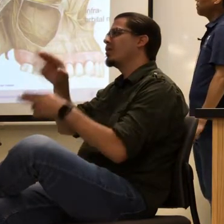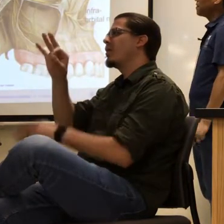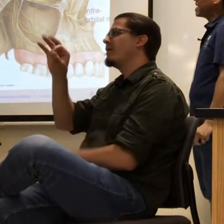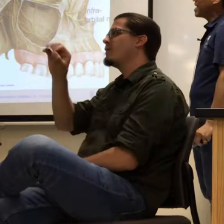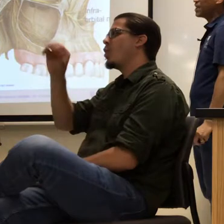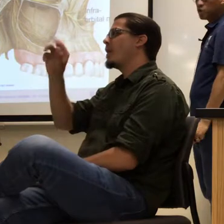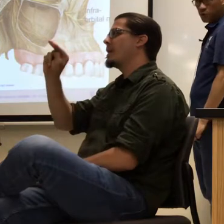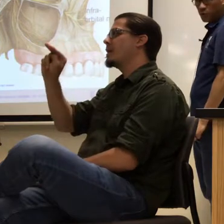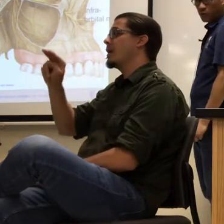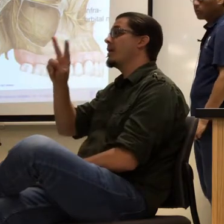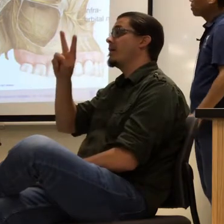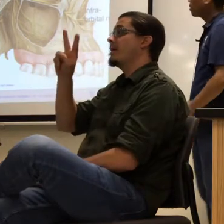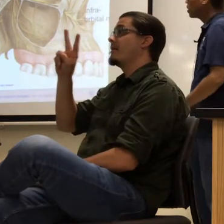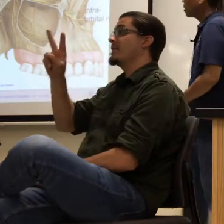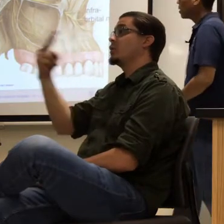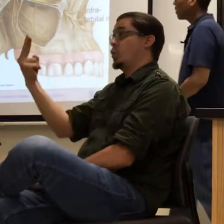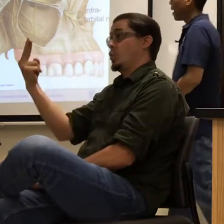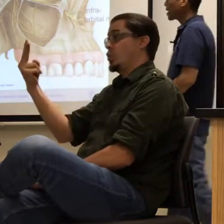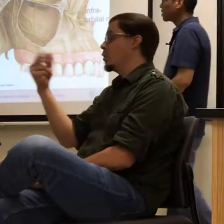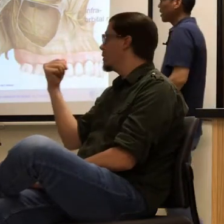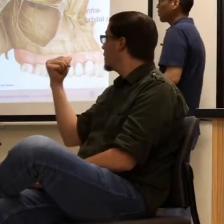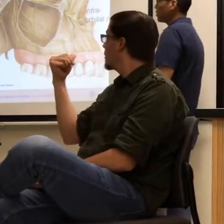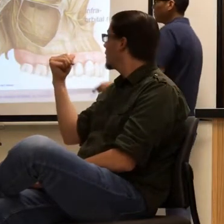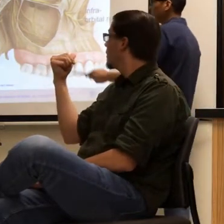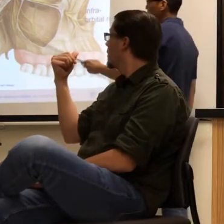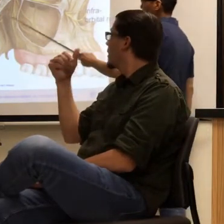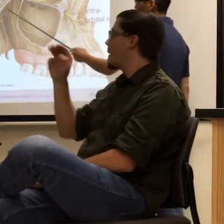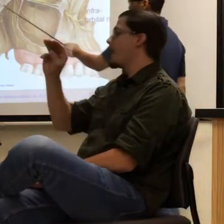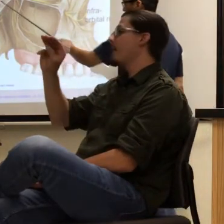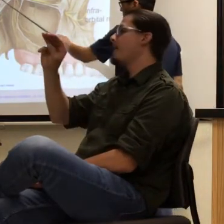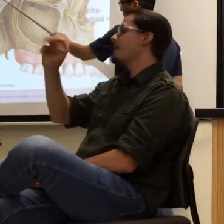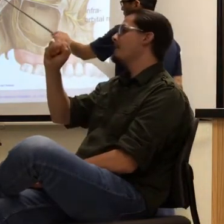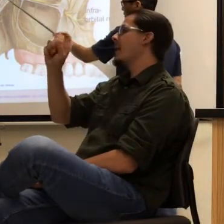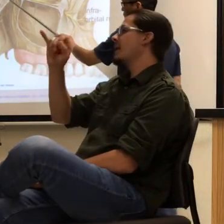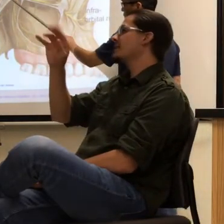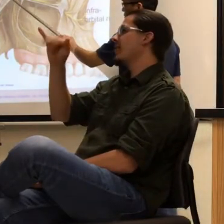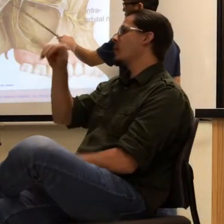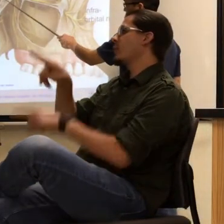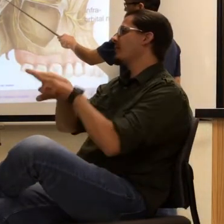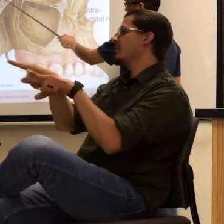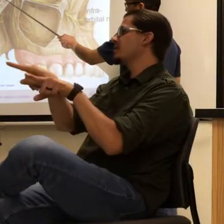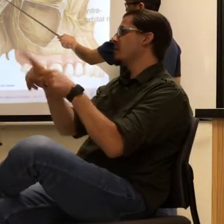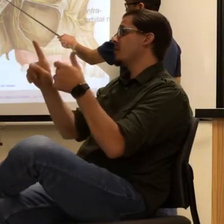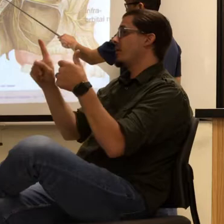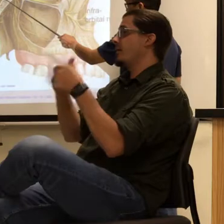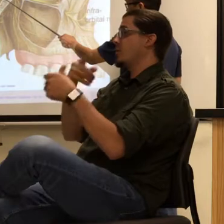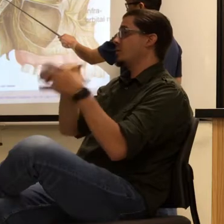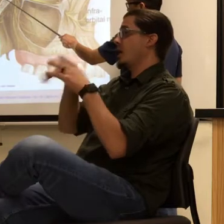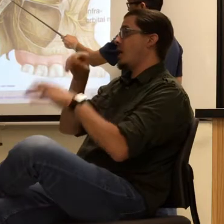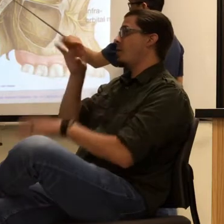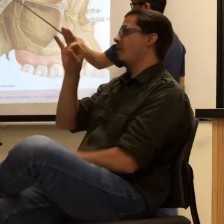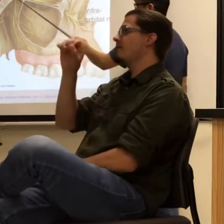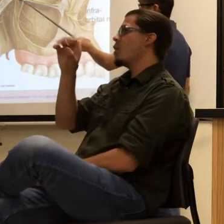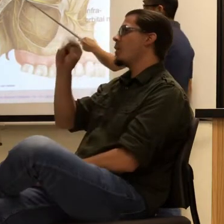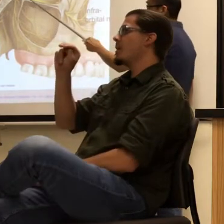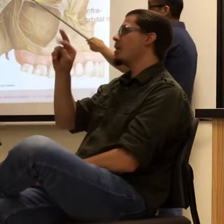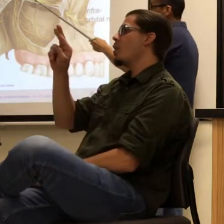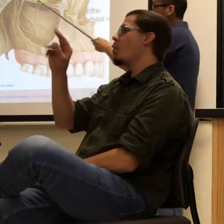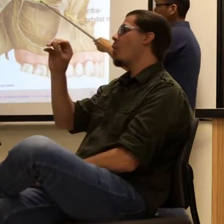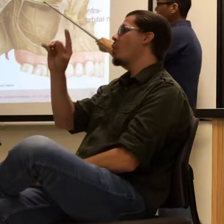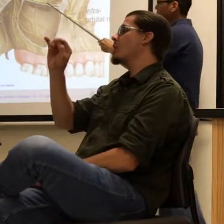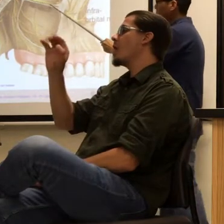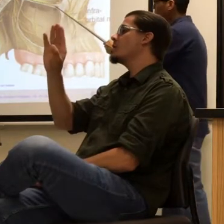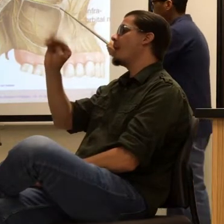Here's V2, the maxillary division. It first exits through foramen rotundum. If you follow